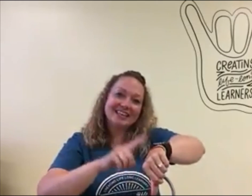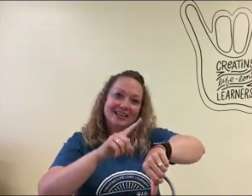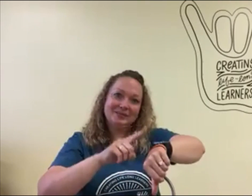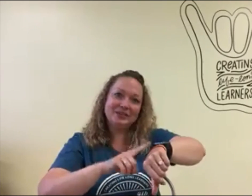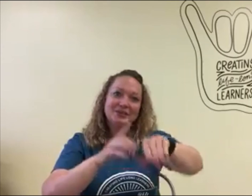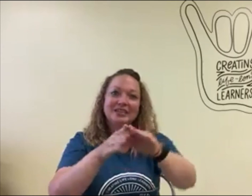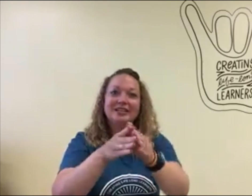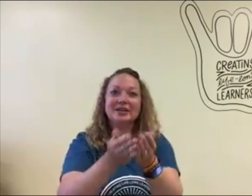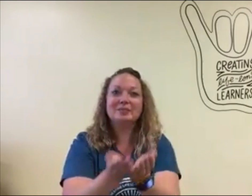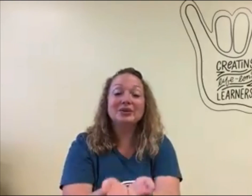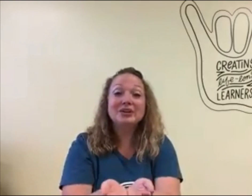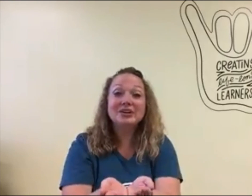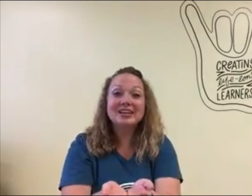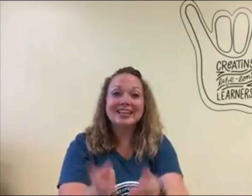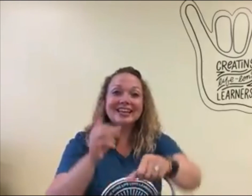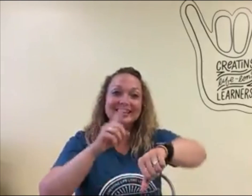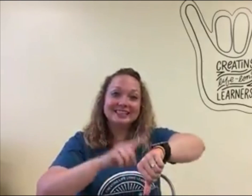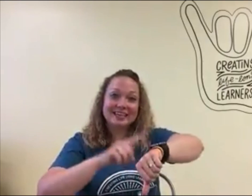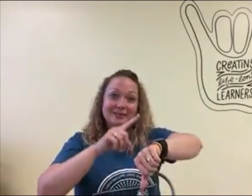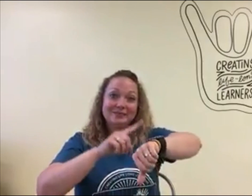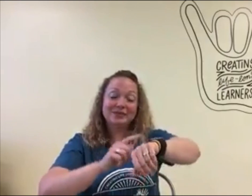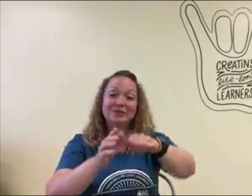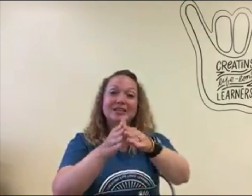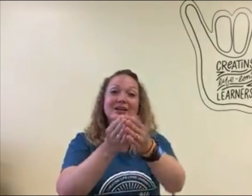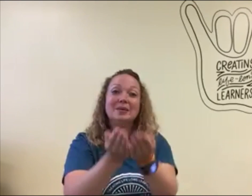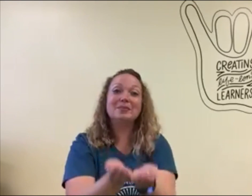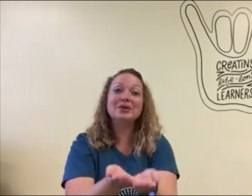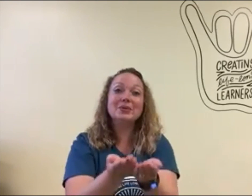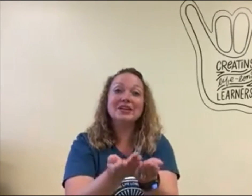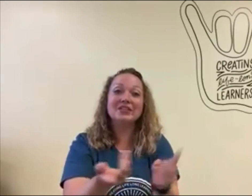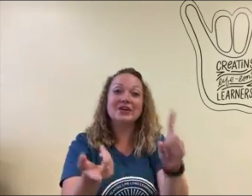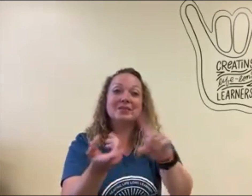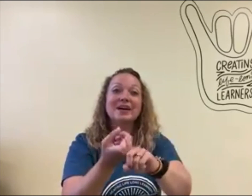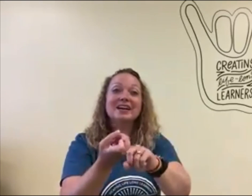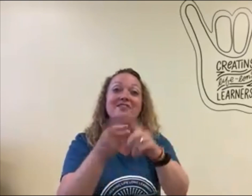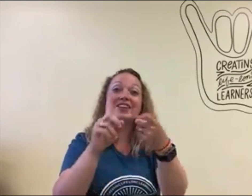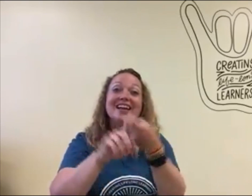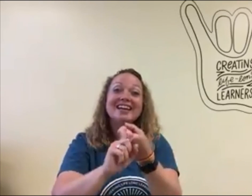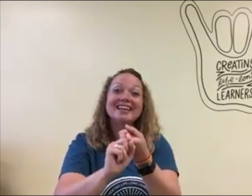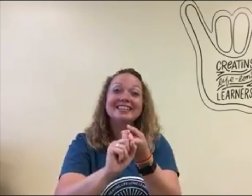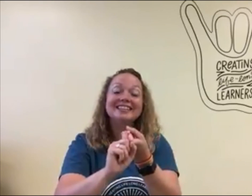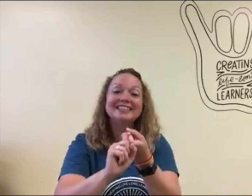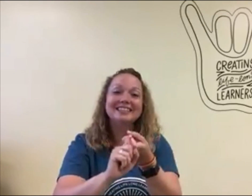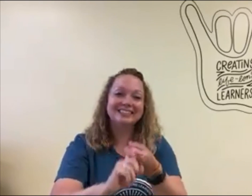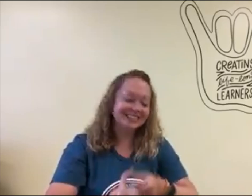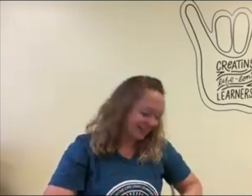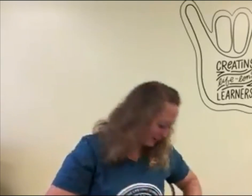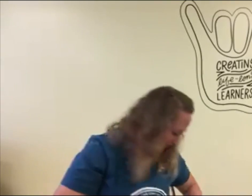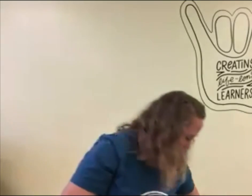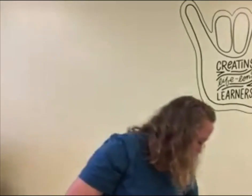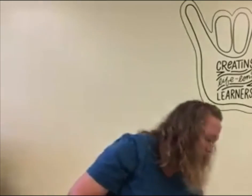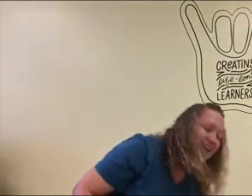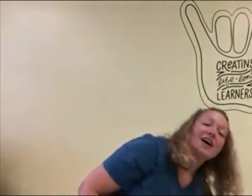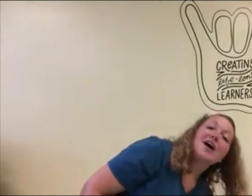a book. It is time to read a book with all my friends. Good job, friends. Our last